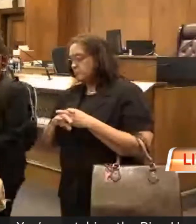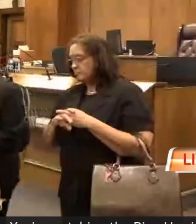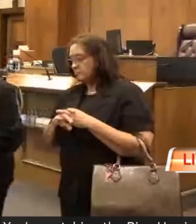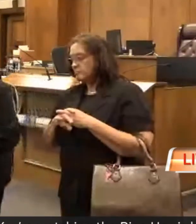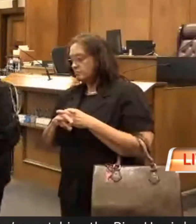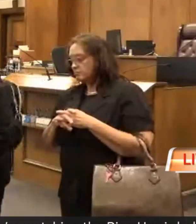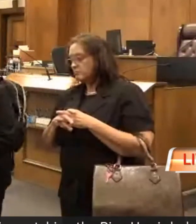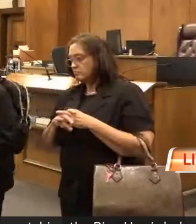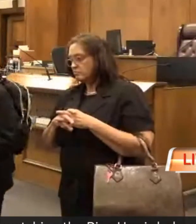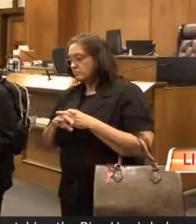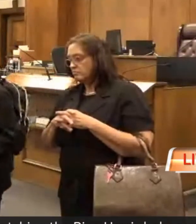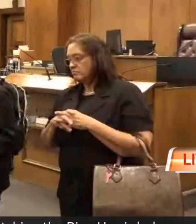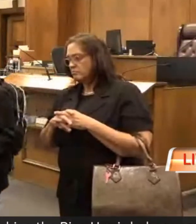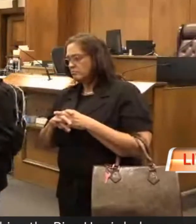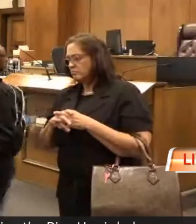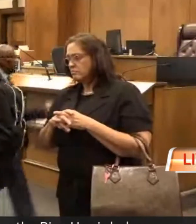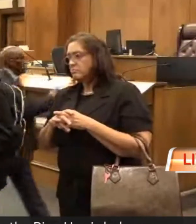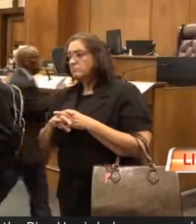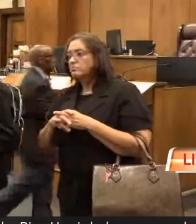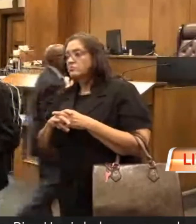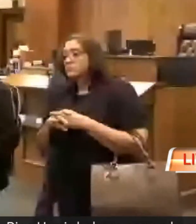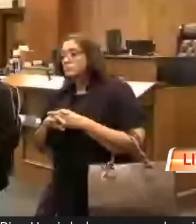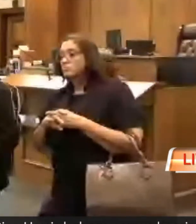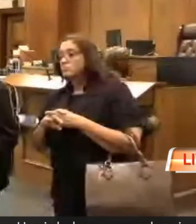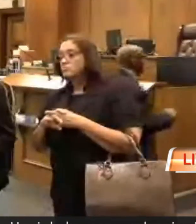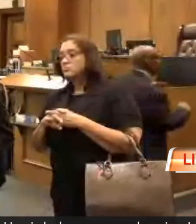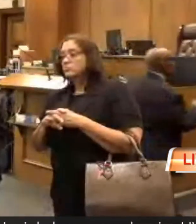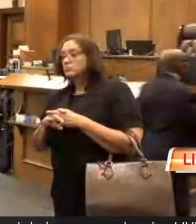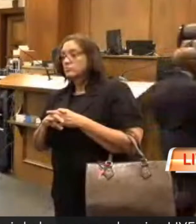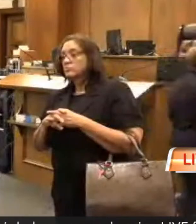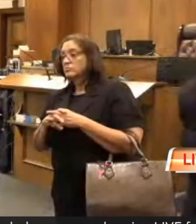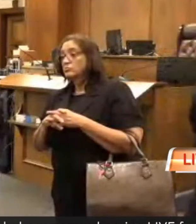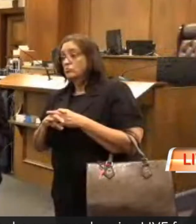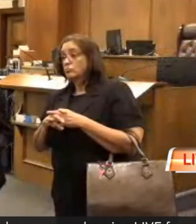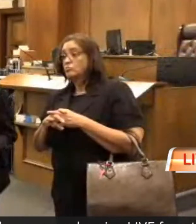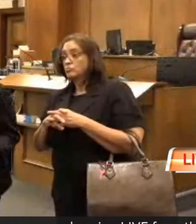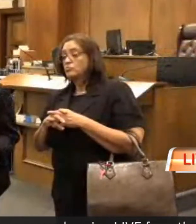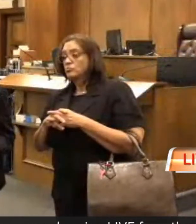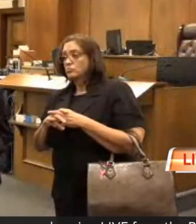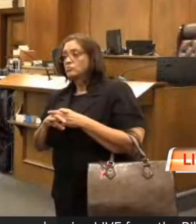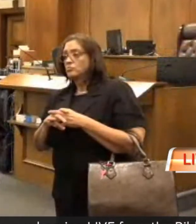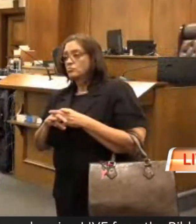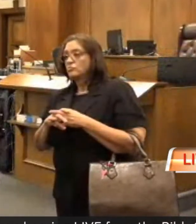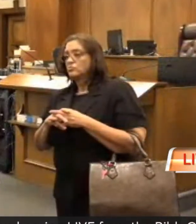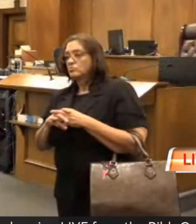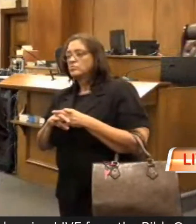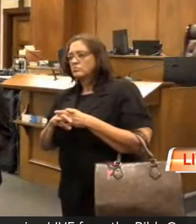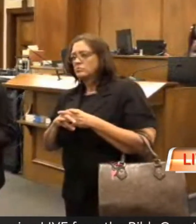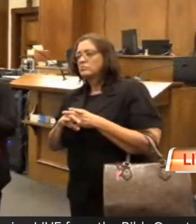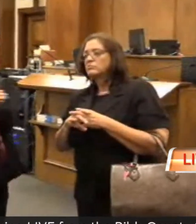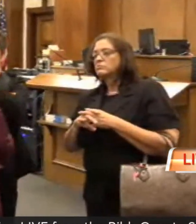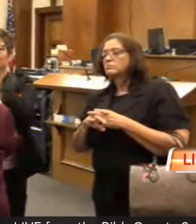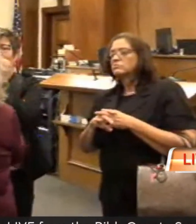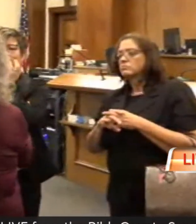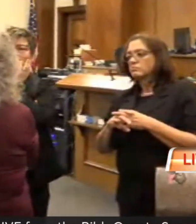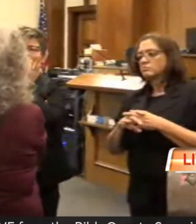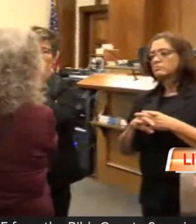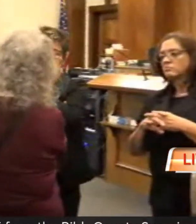boxes. Thank you, the court protocol. Pleasure in communicating, I'm sure.